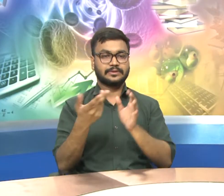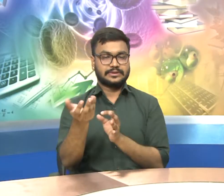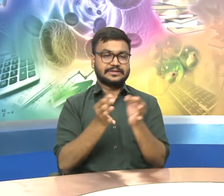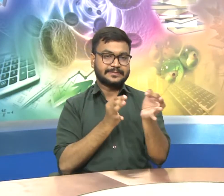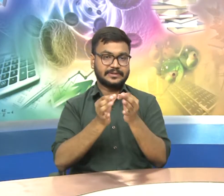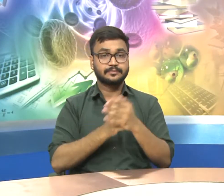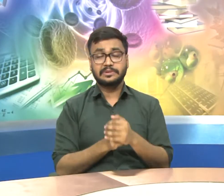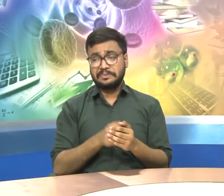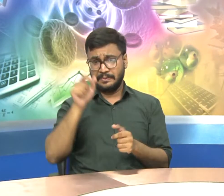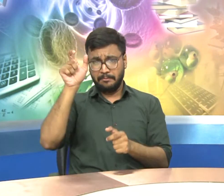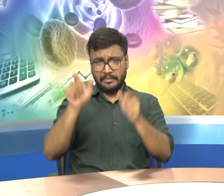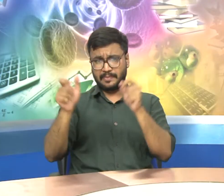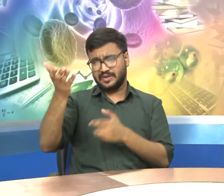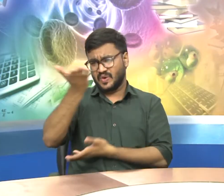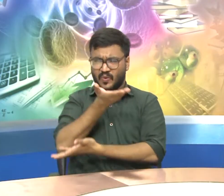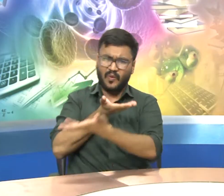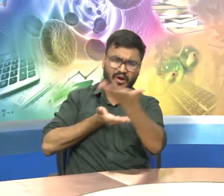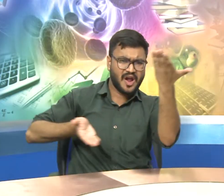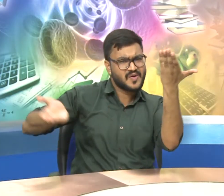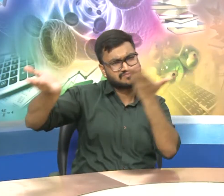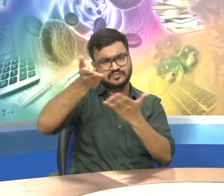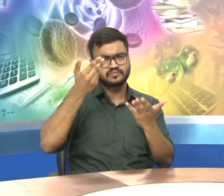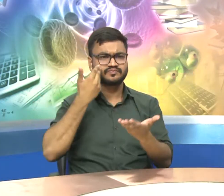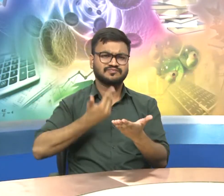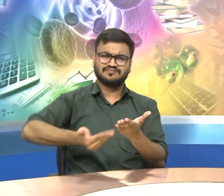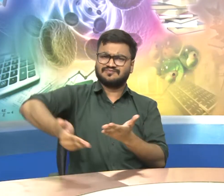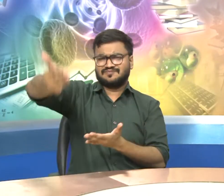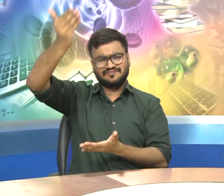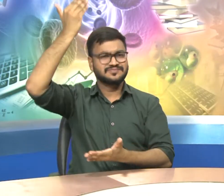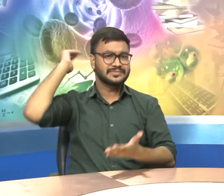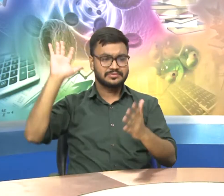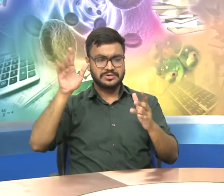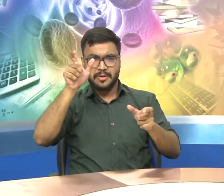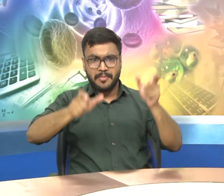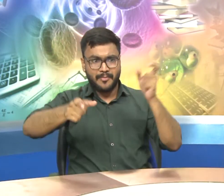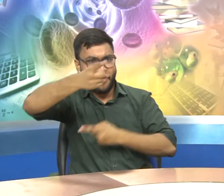we had seen the insecticide resistant mosquitoes.